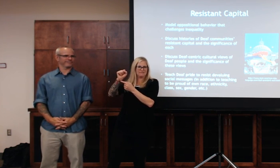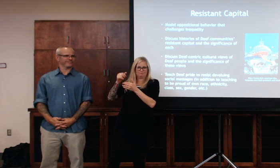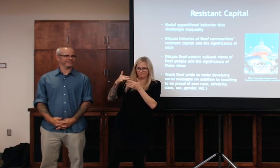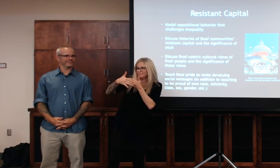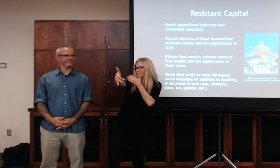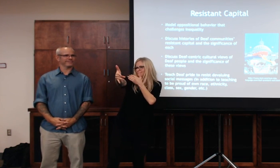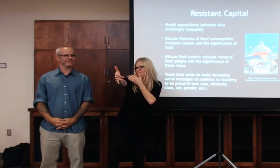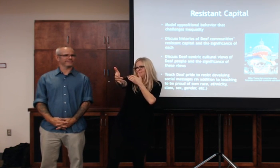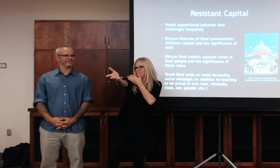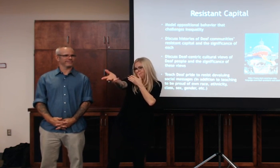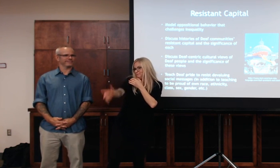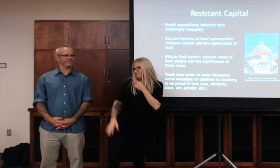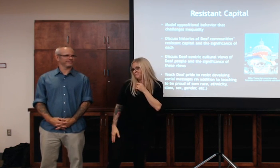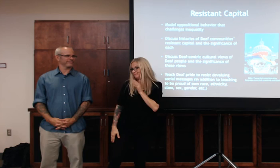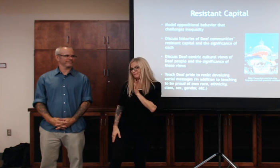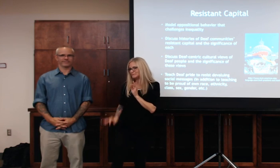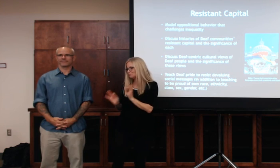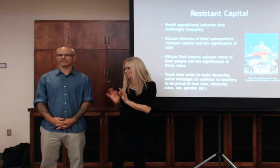beings. That's very